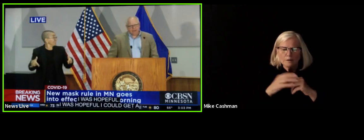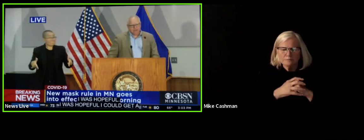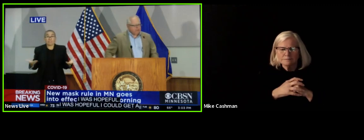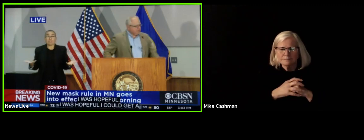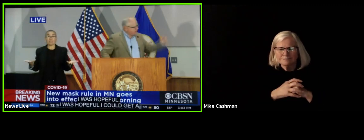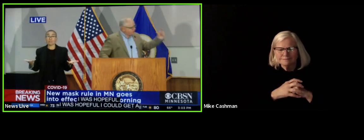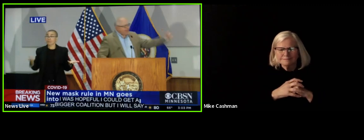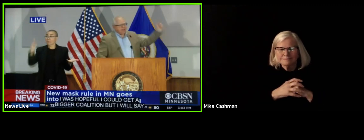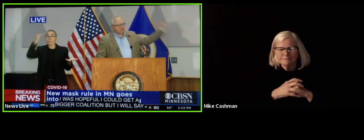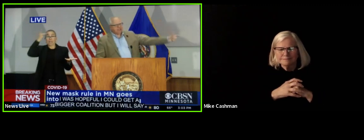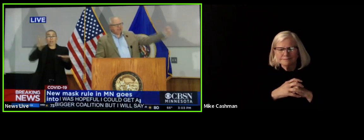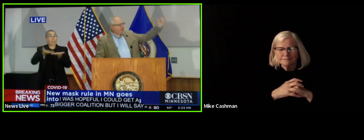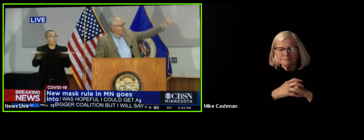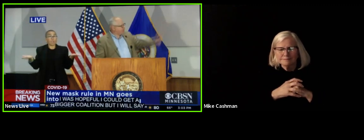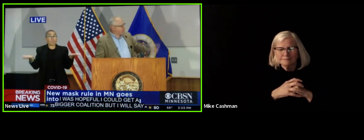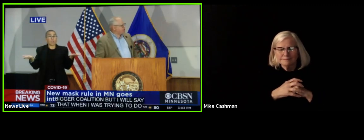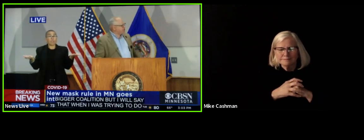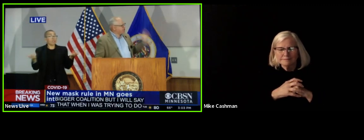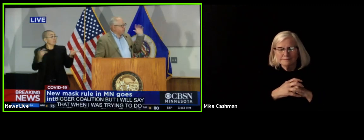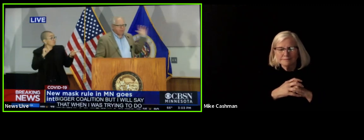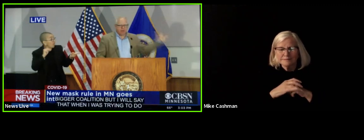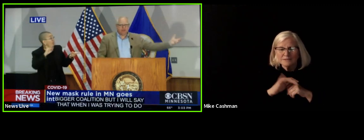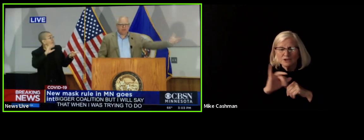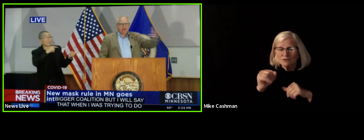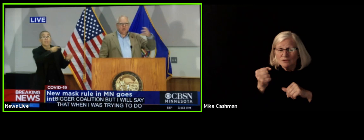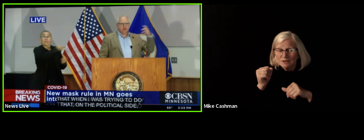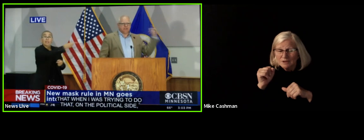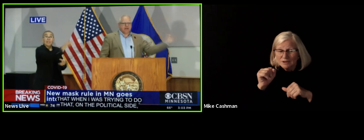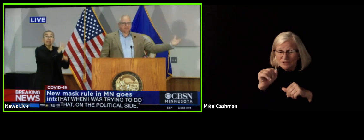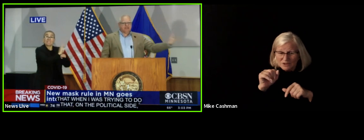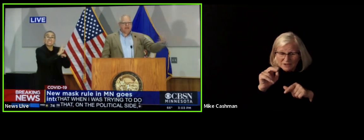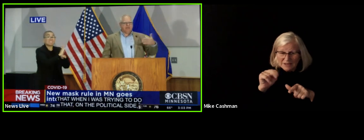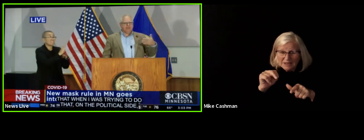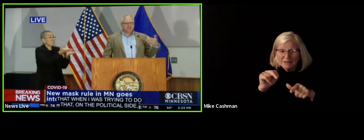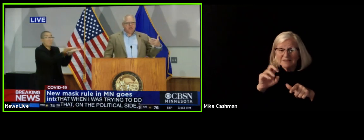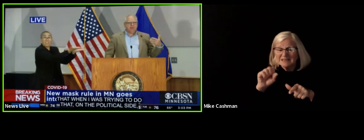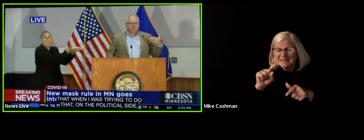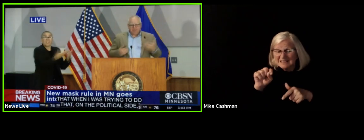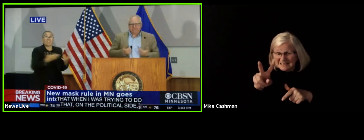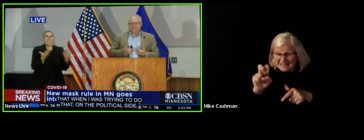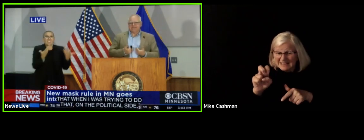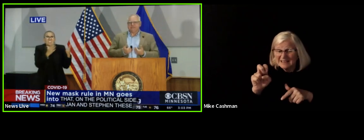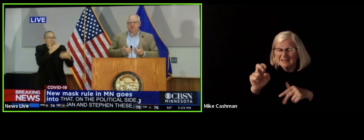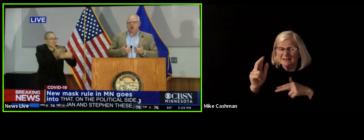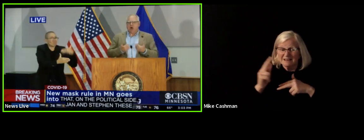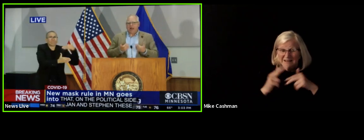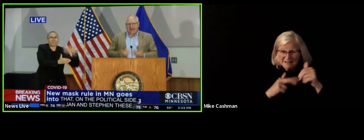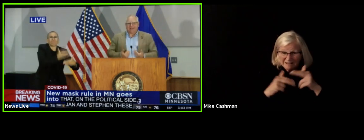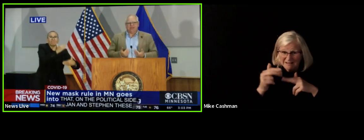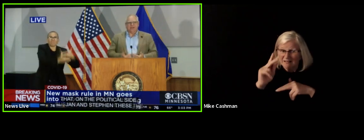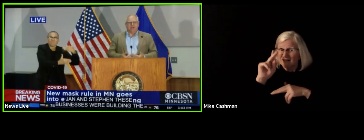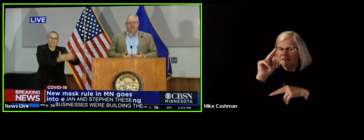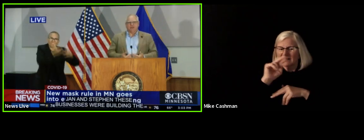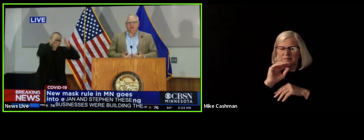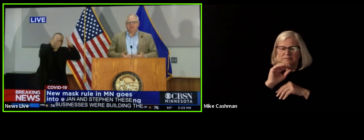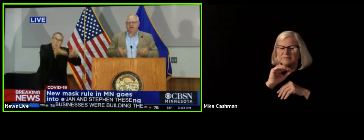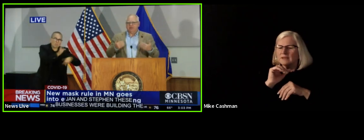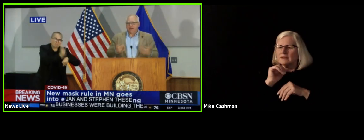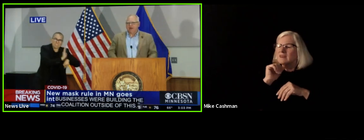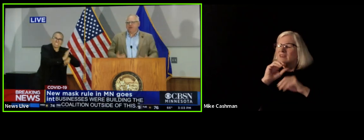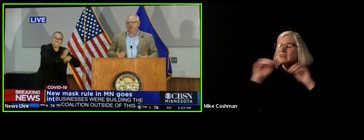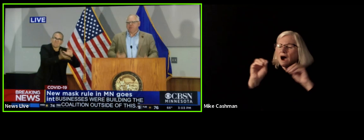side, Jan and Steve and all these businesses were building that coalition outside of this. The businesses are asking us to do